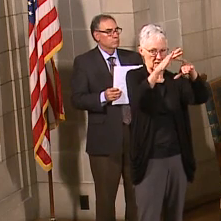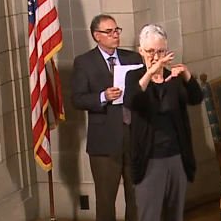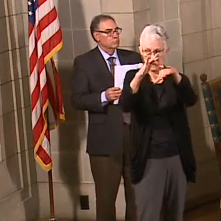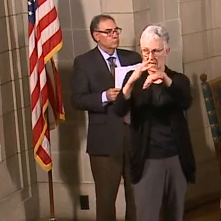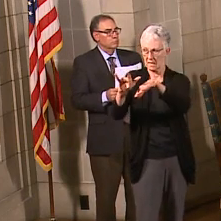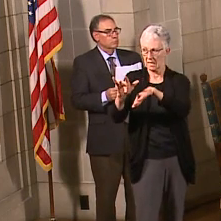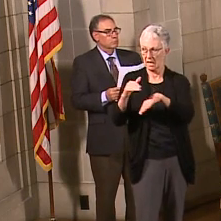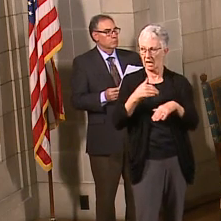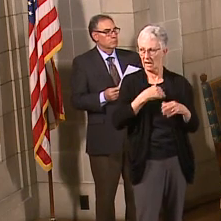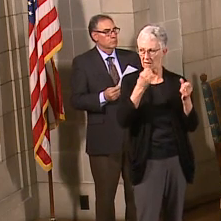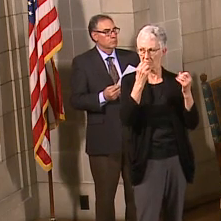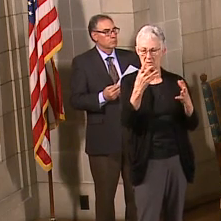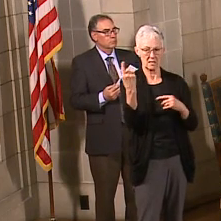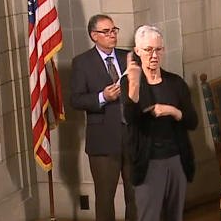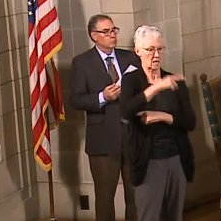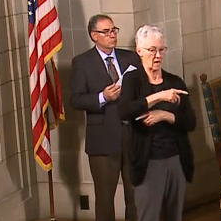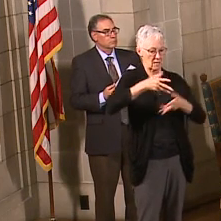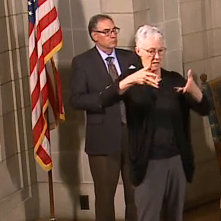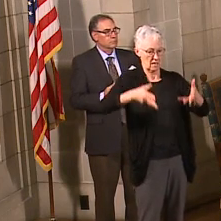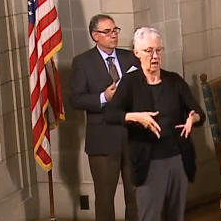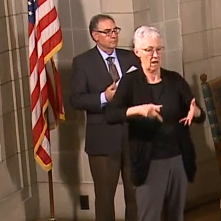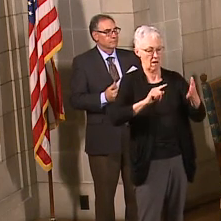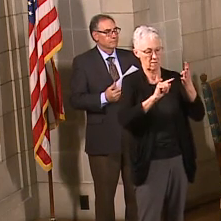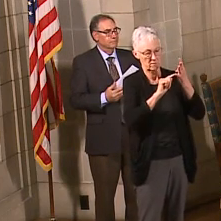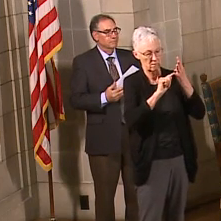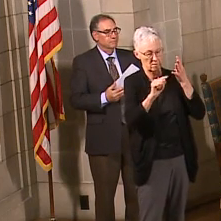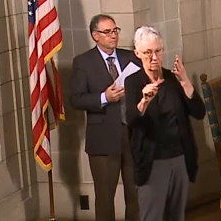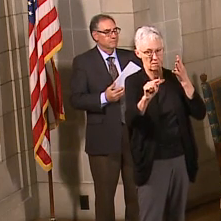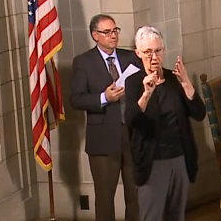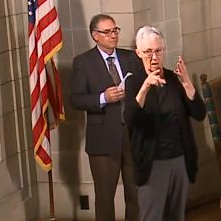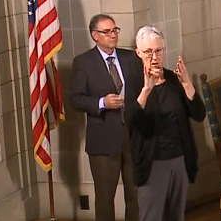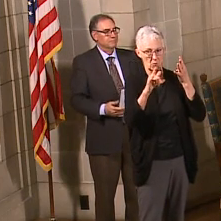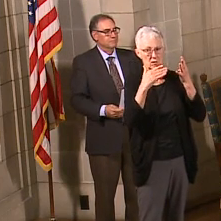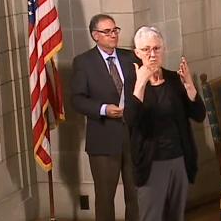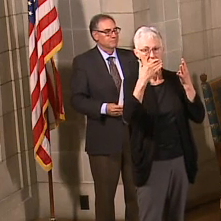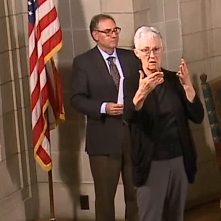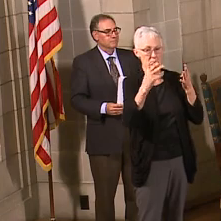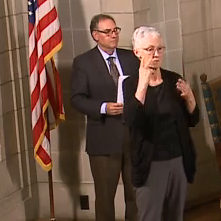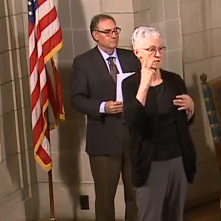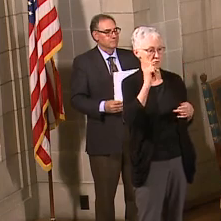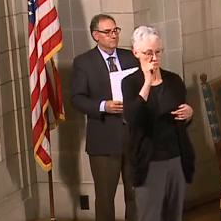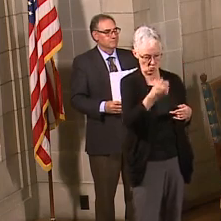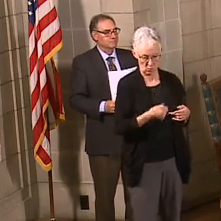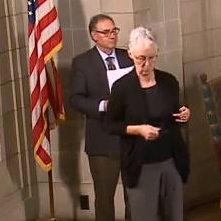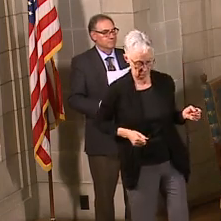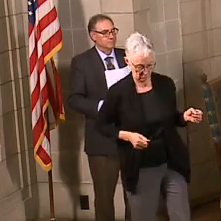bunch more days here left before the end of April. We got to stick with it. Thanks very much. We'll see you tomorrow.